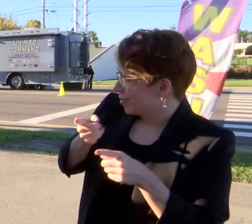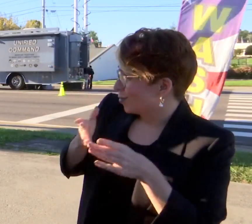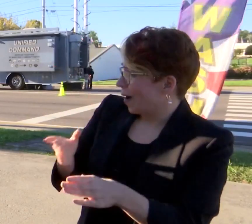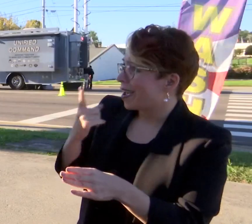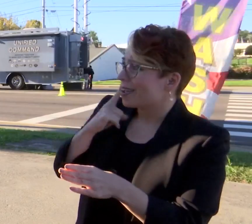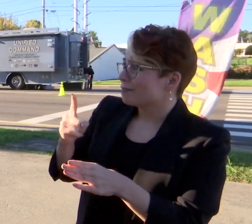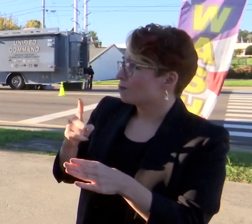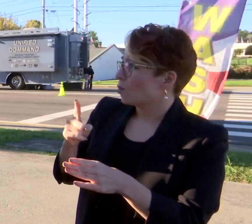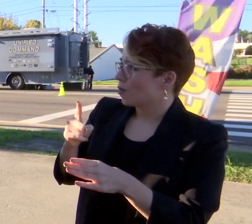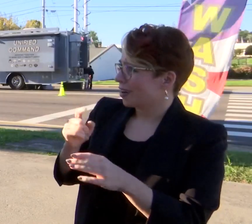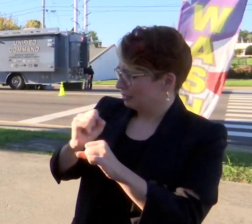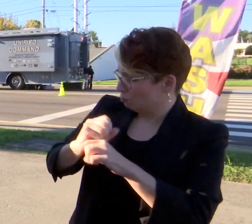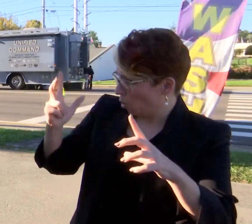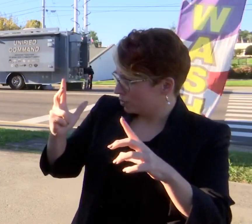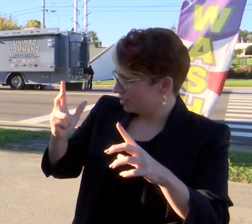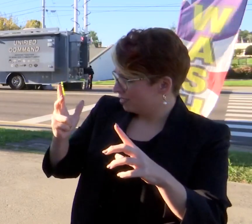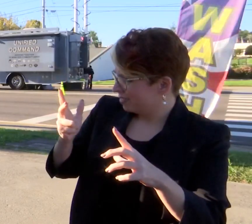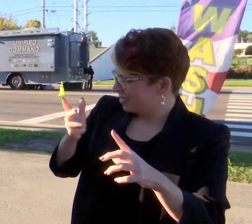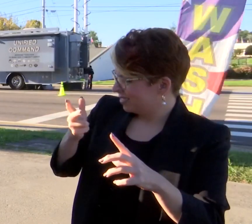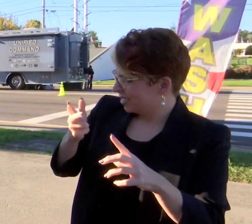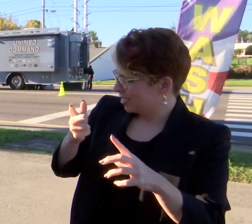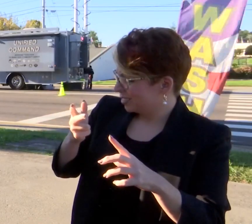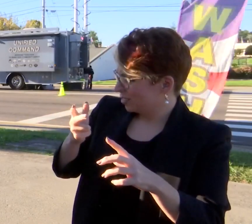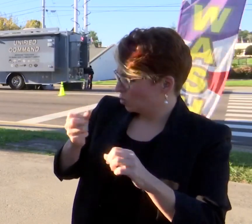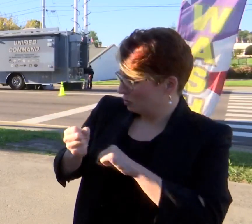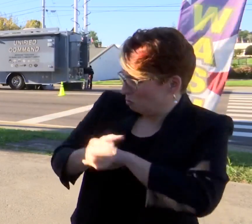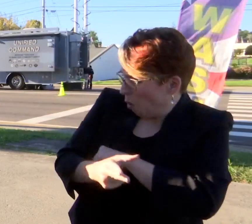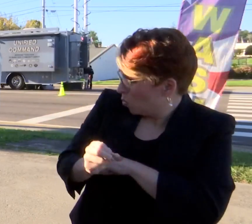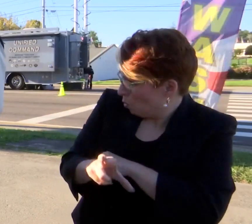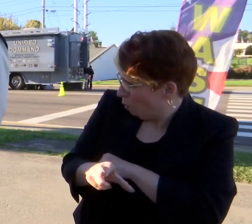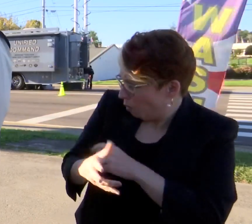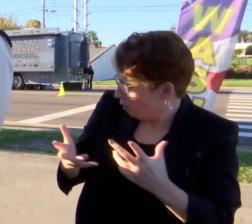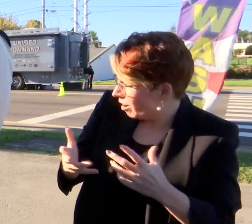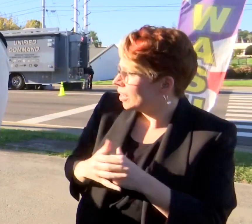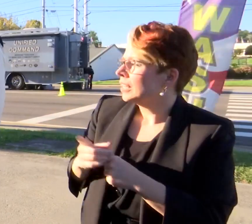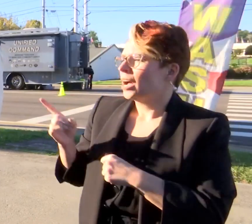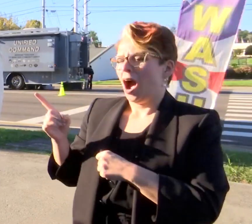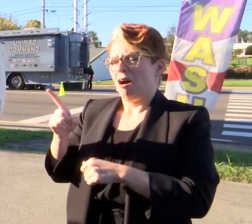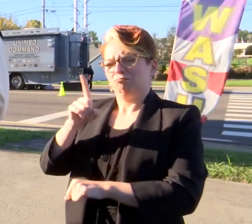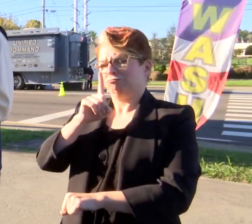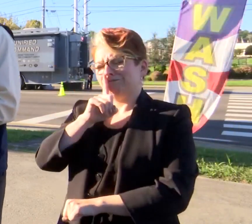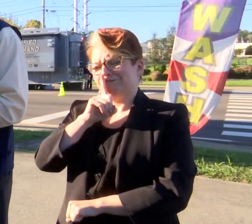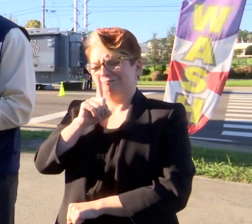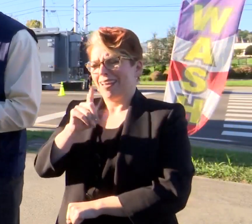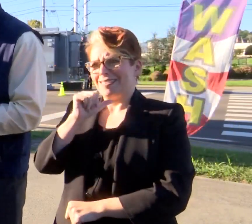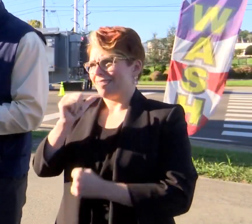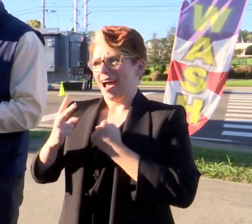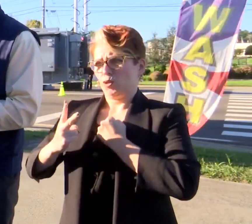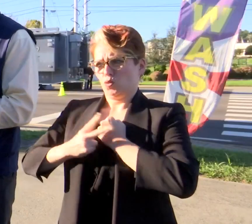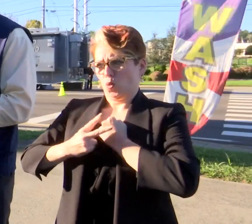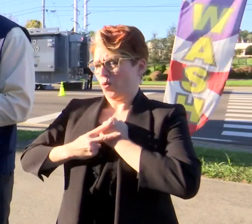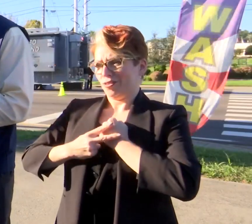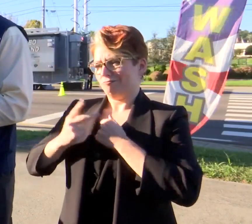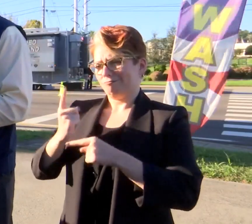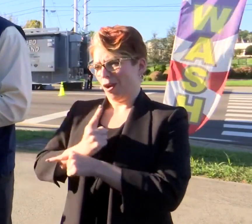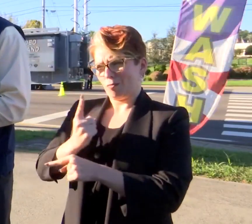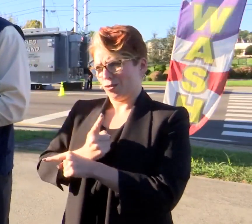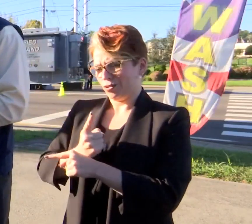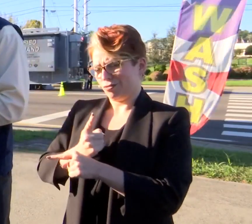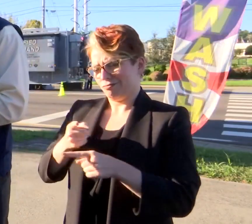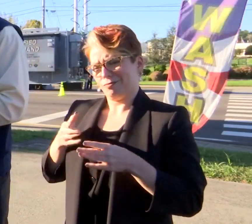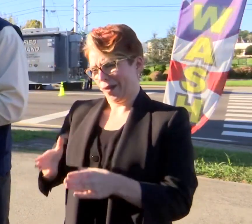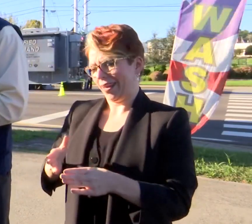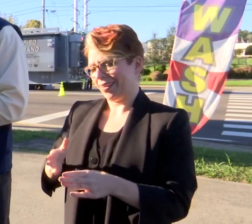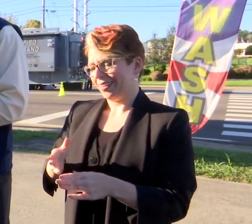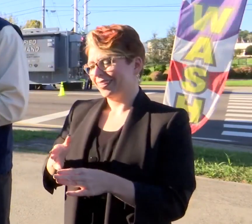if that would have been a problem in the future if they were not untouched? It certainly was not stored in the proper manner. As